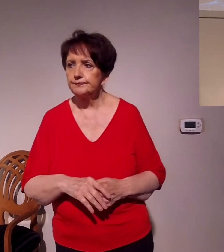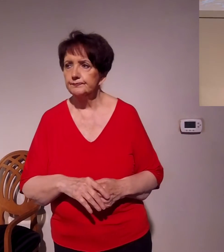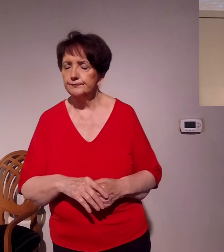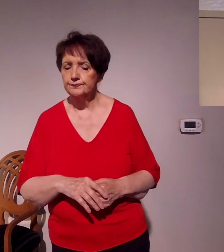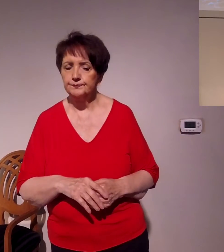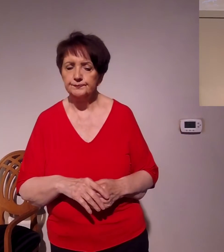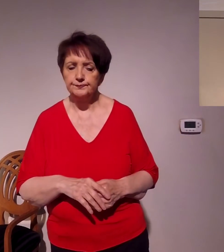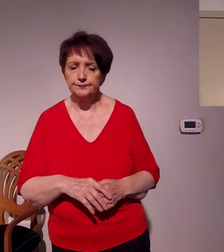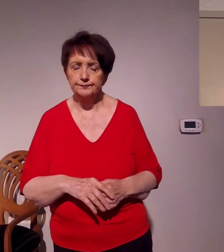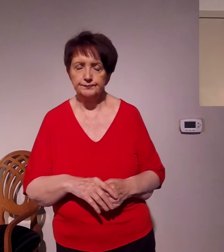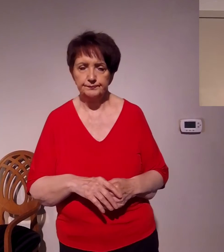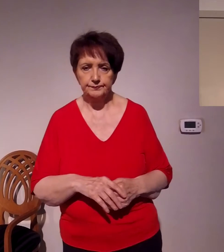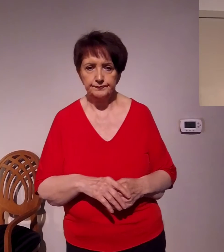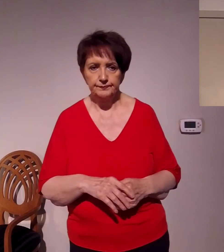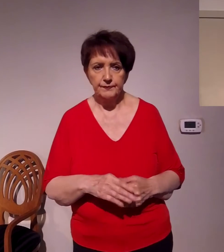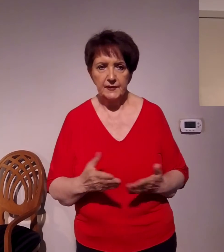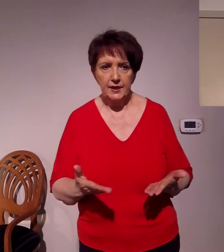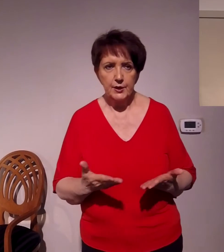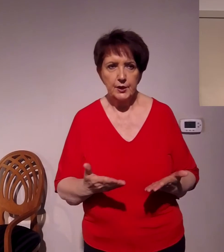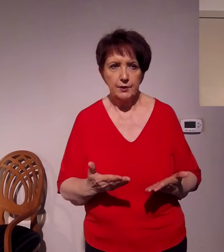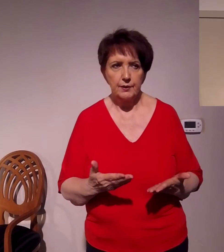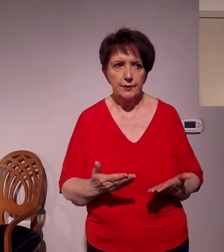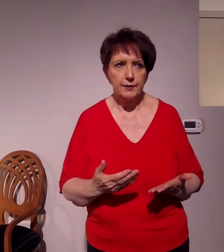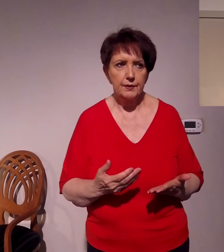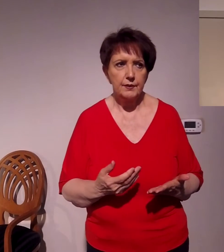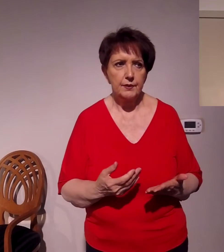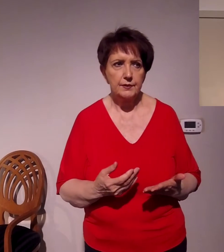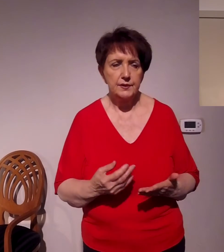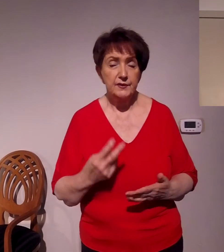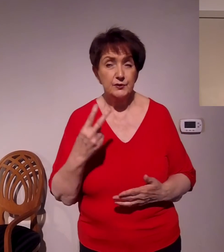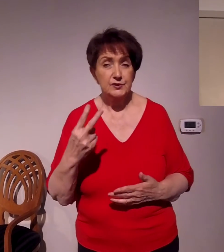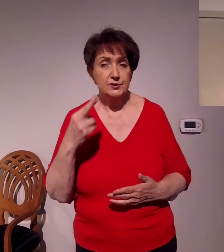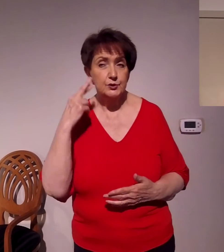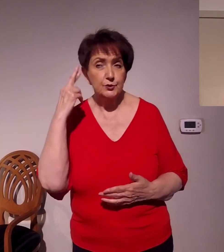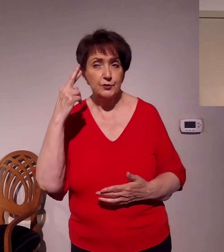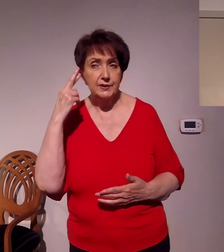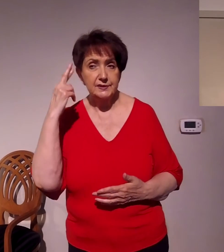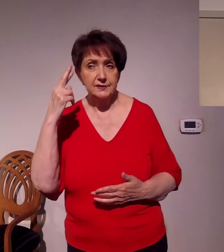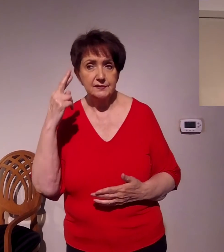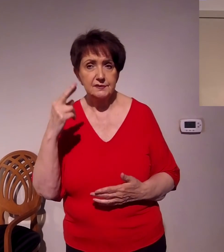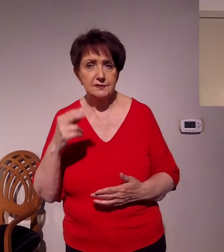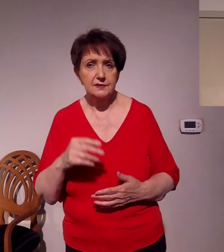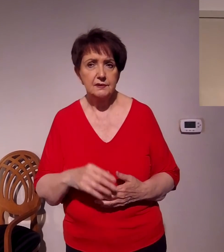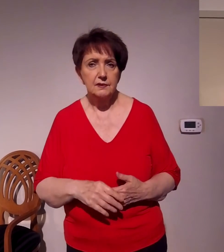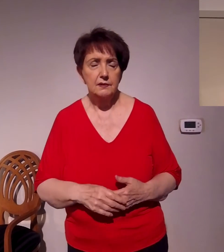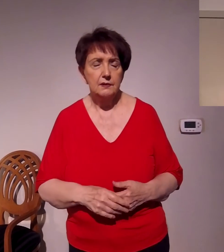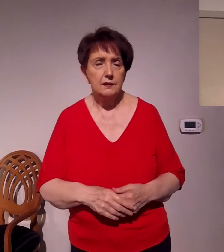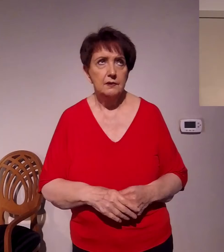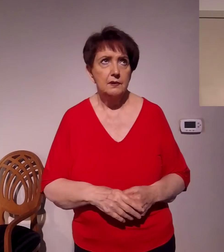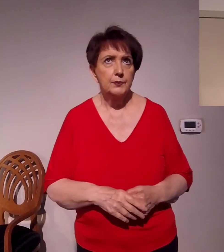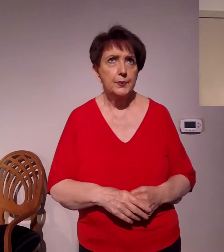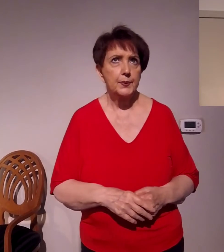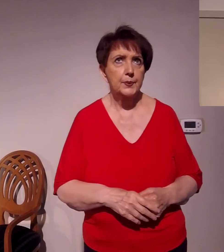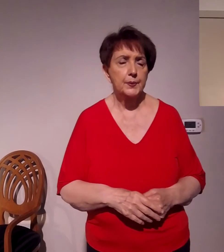Well, here, there's 2 reasons. I'm being very transparent.